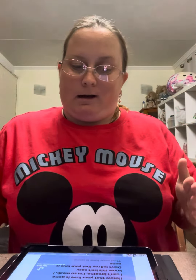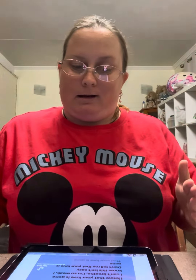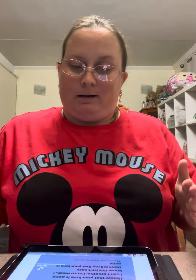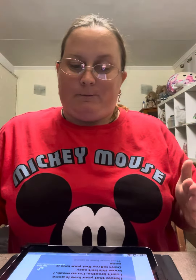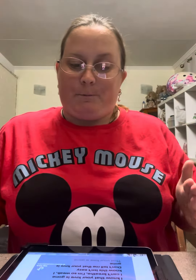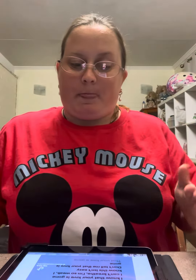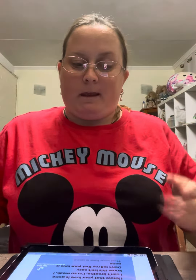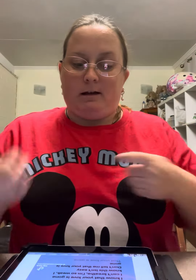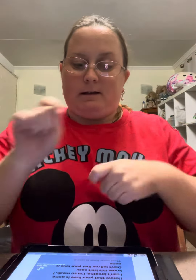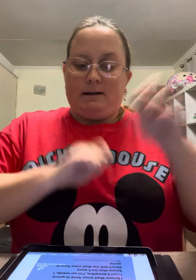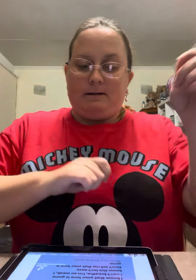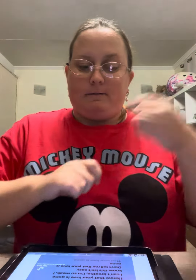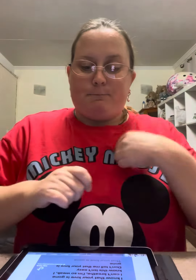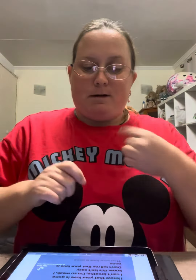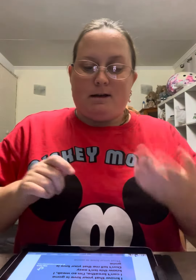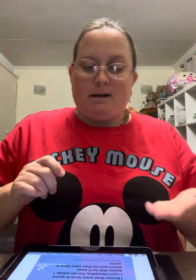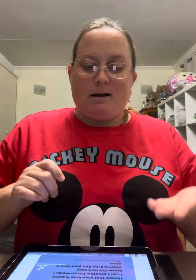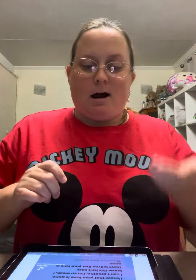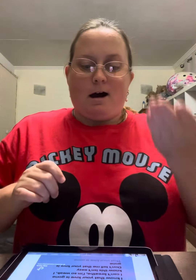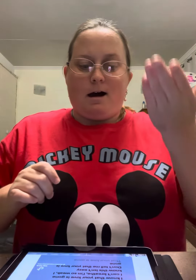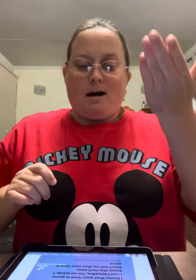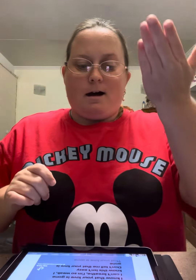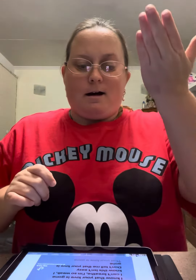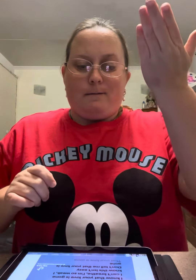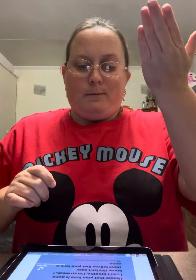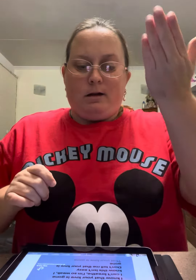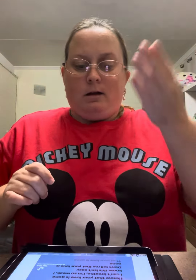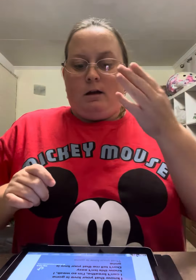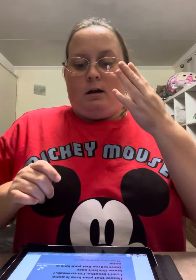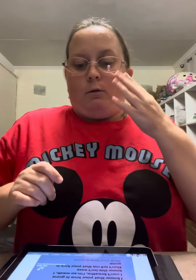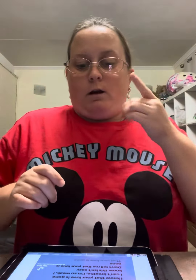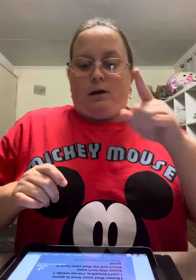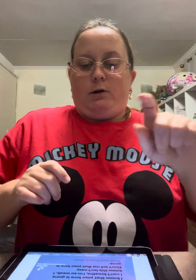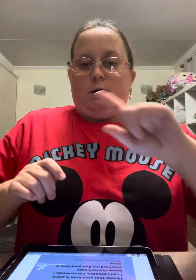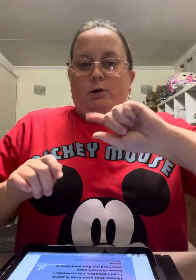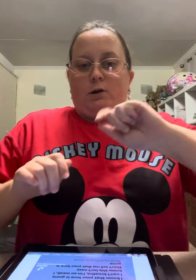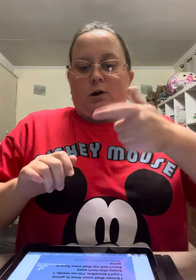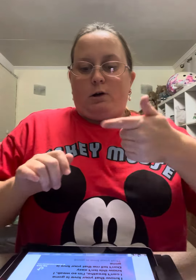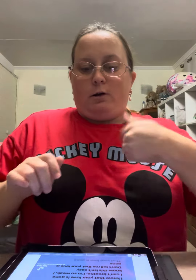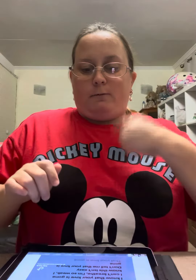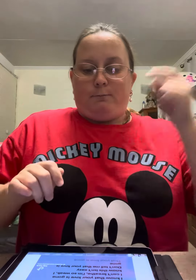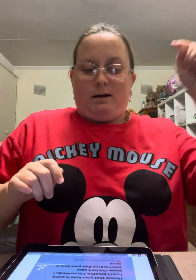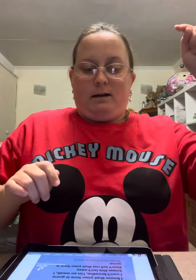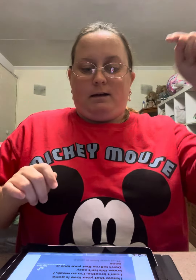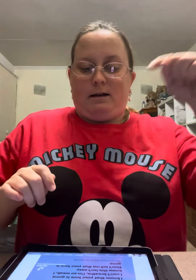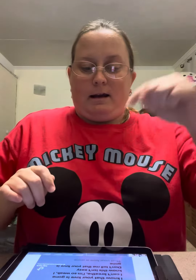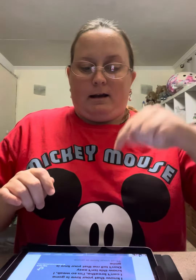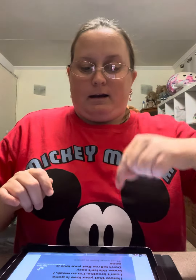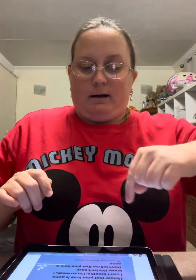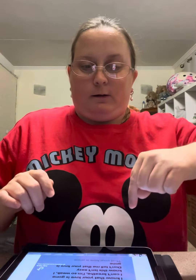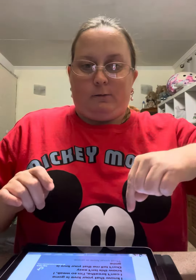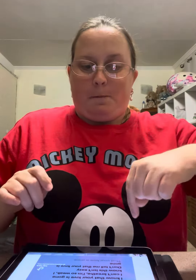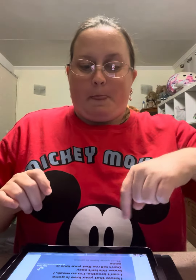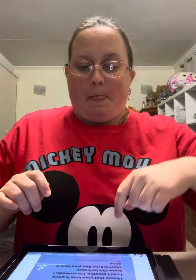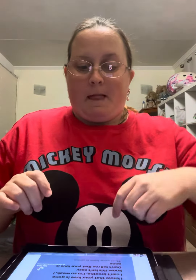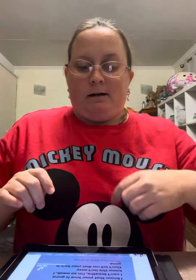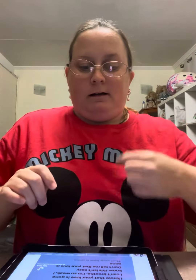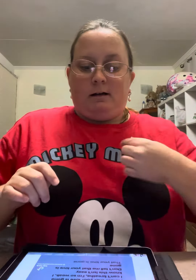side. Tell me up when you turn me down.